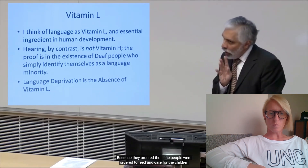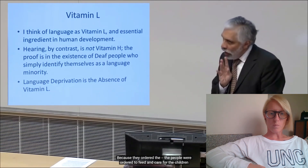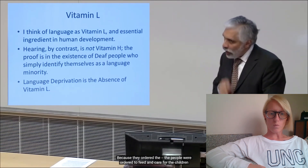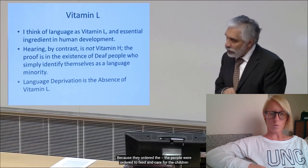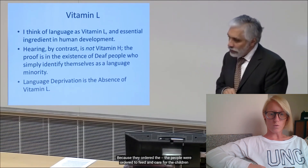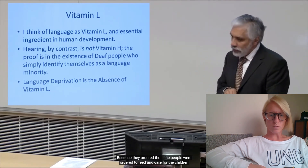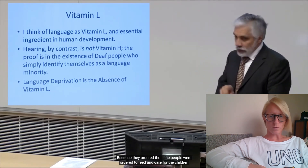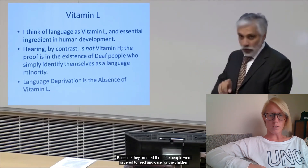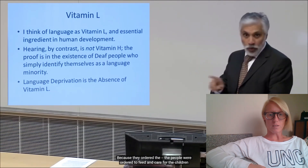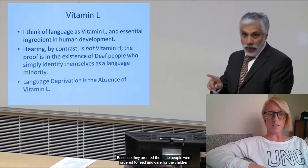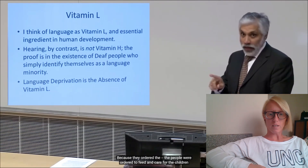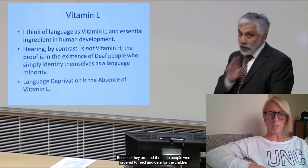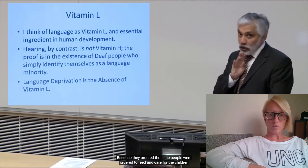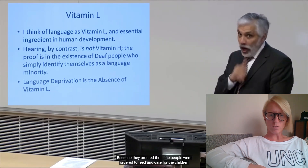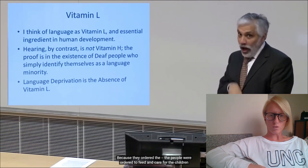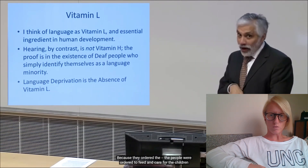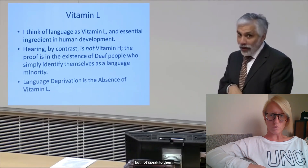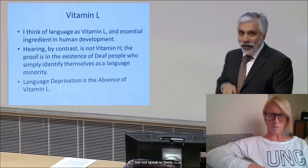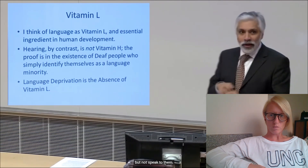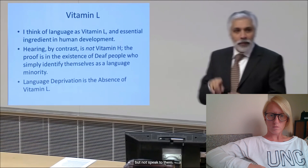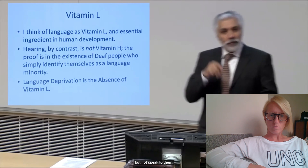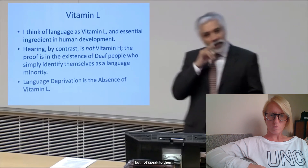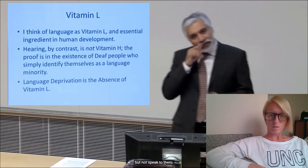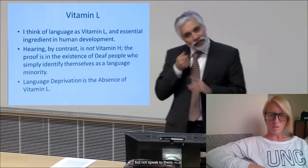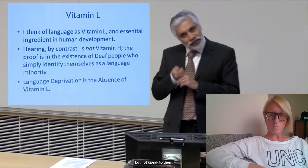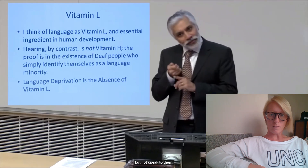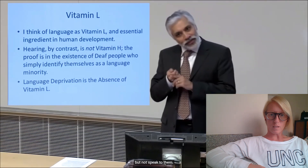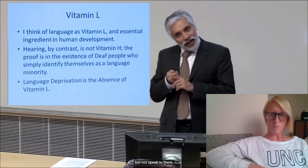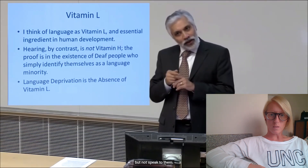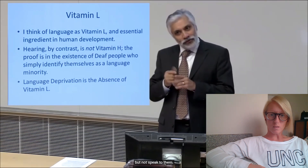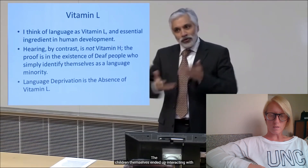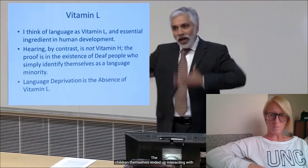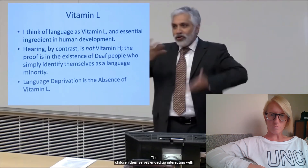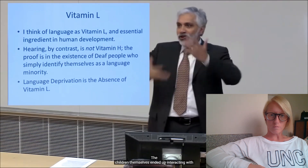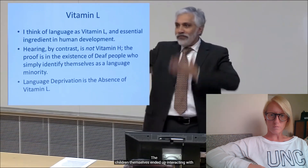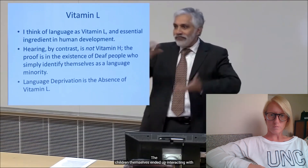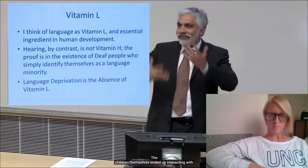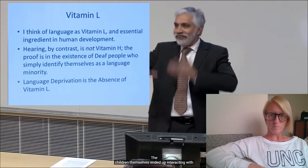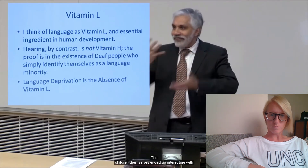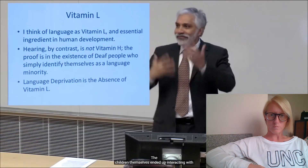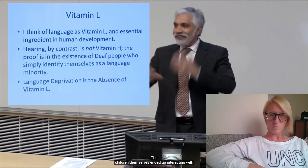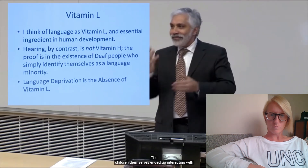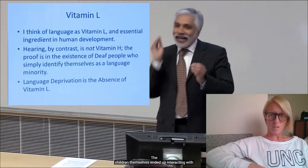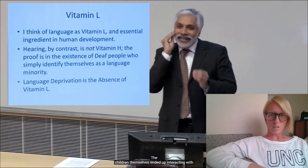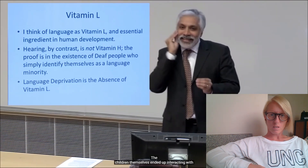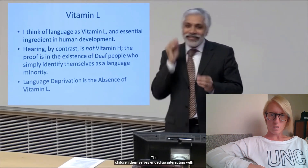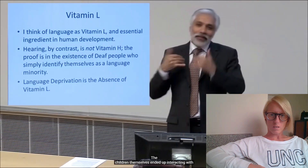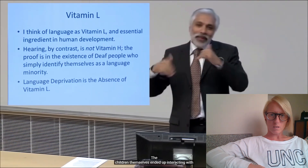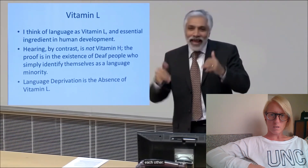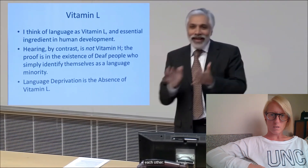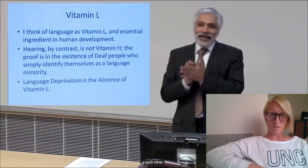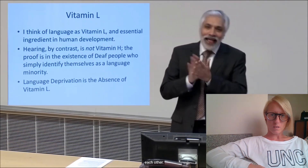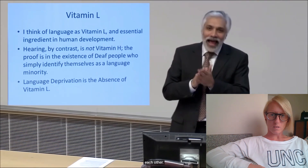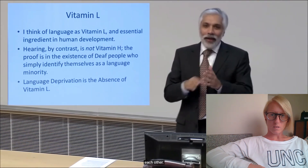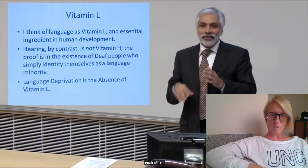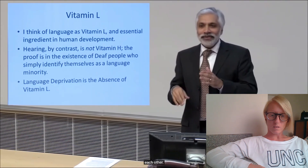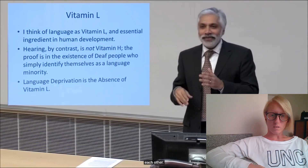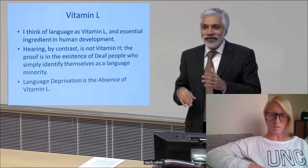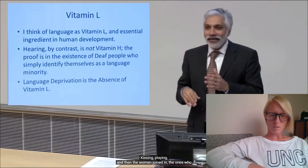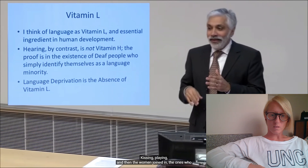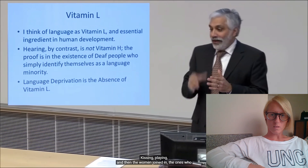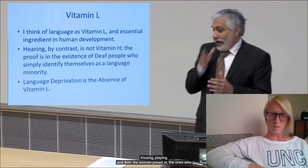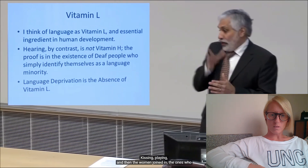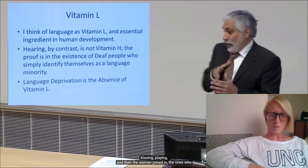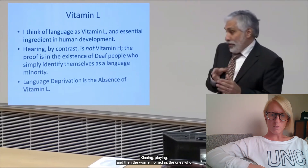people were ordered to feed and care for the children, but not speak to them. The children themselves ended up interacting with each other,